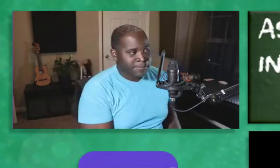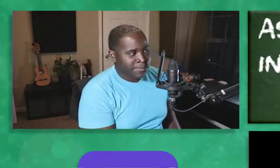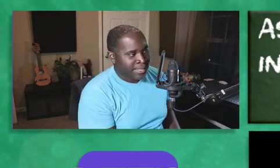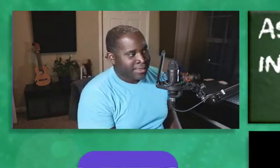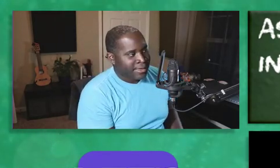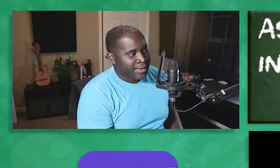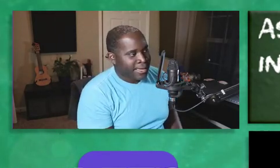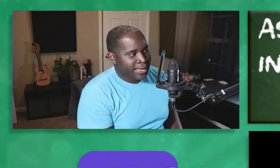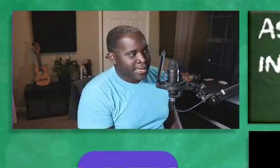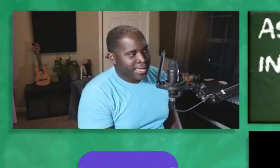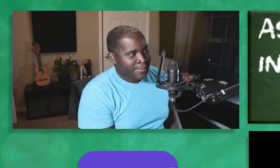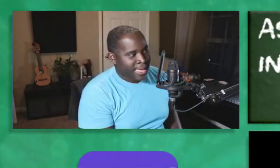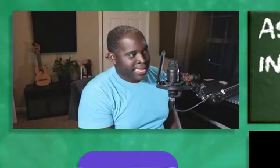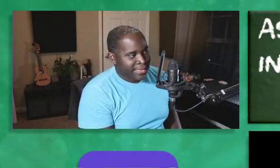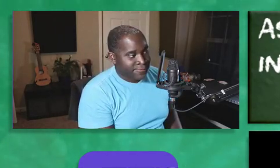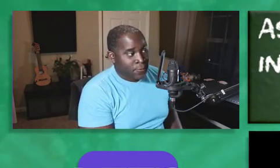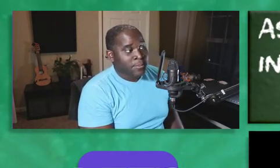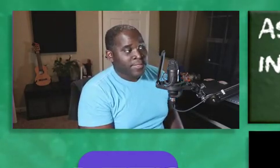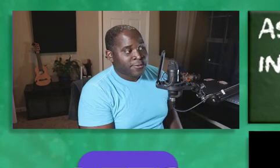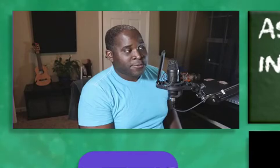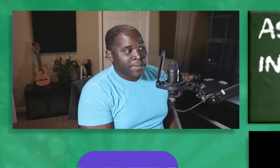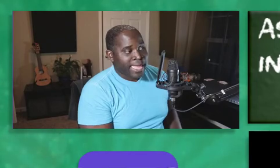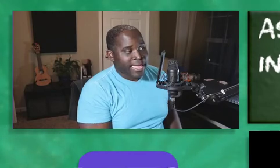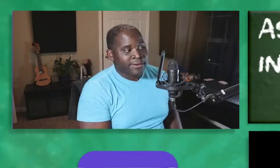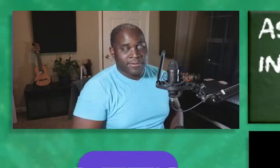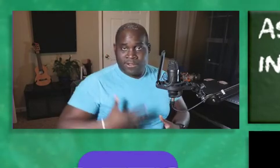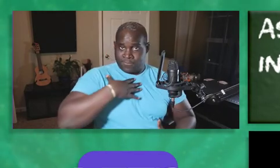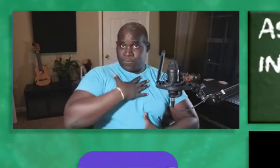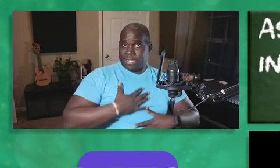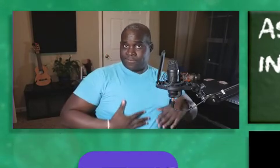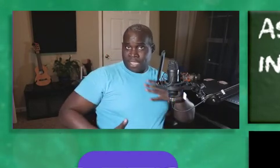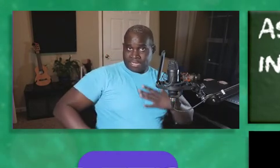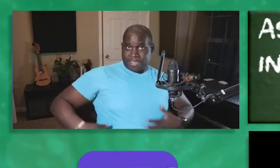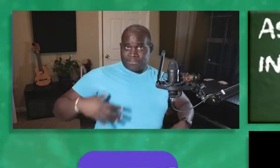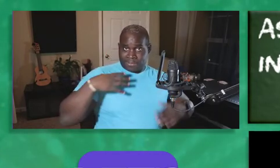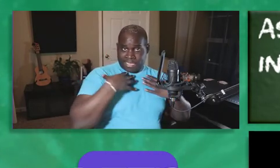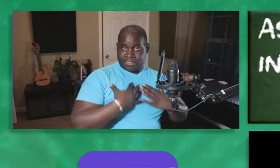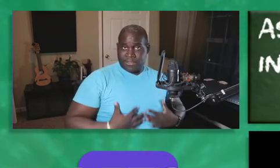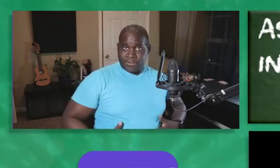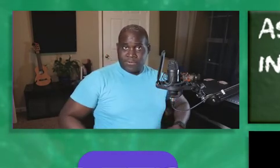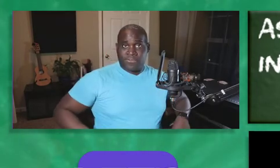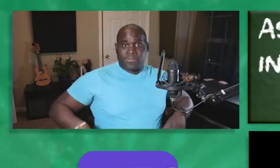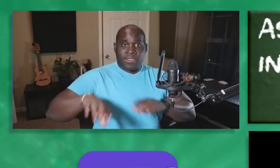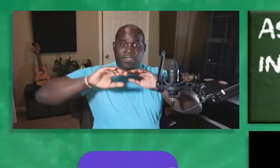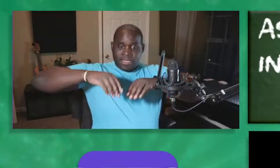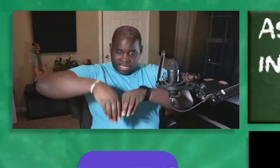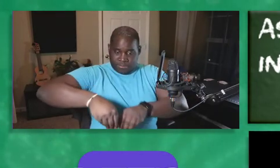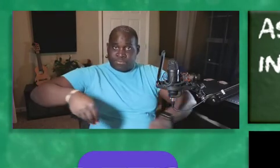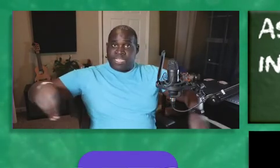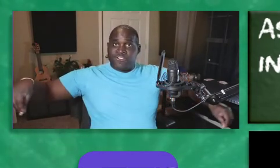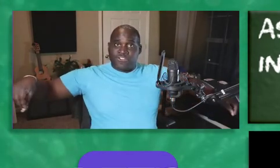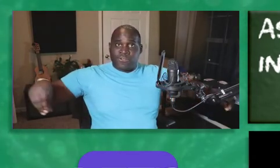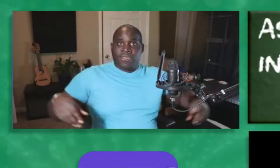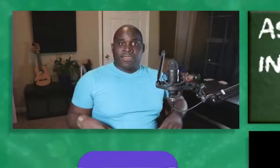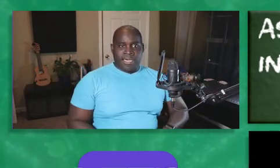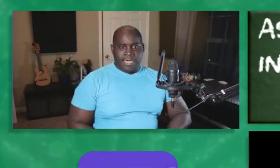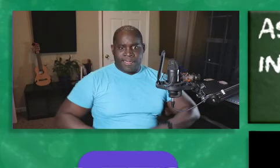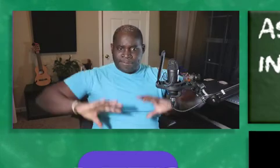tart. I can form things with my hand for what I'm talking about. So, like clothes,